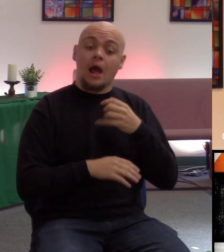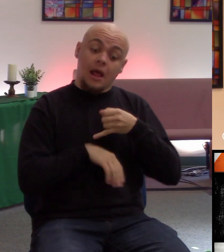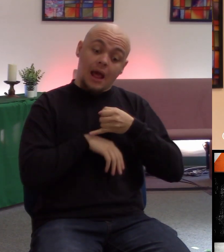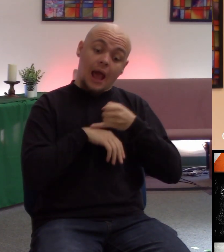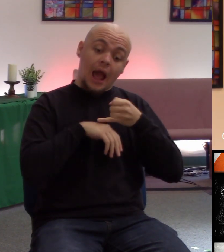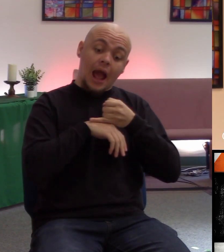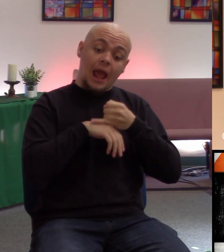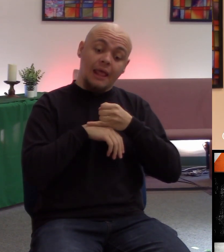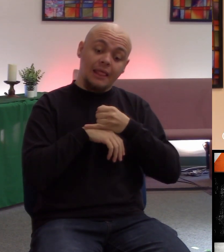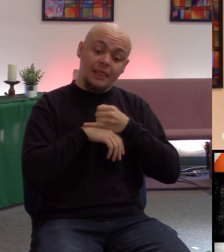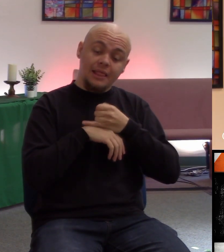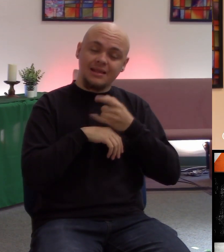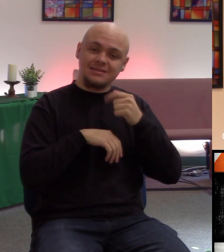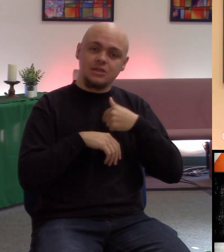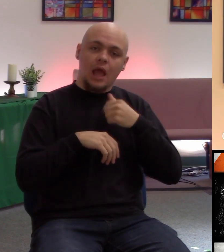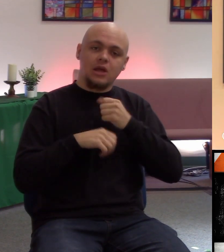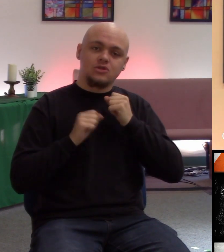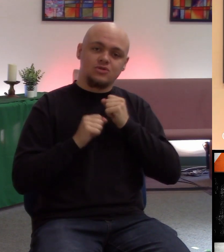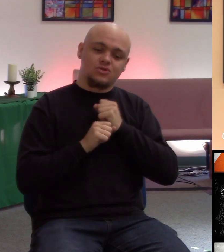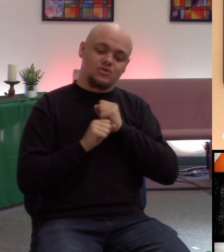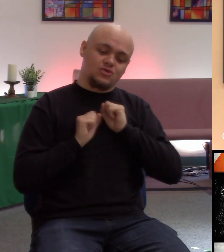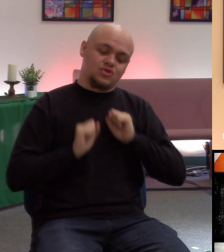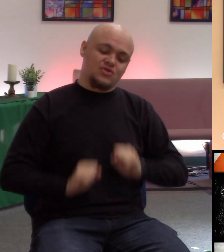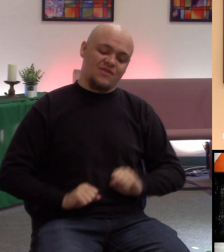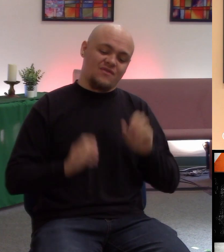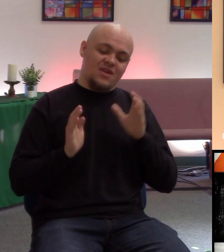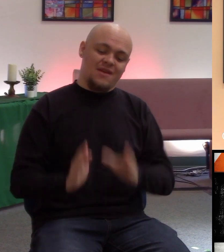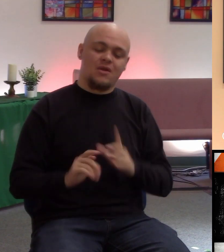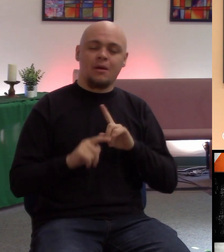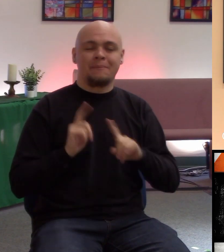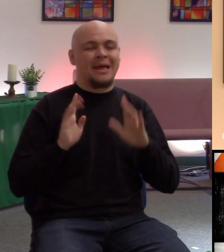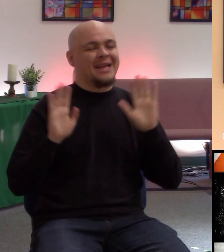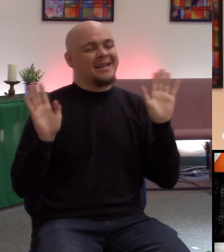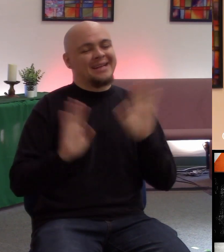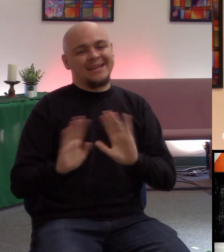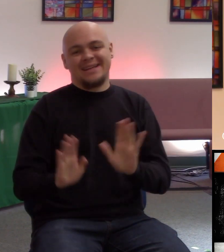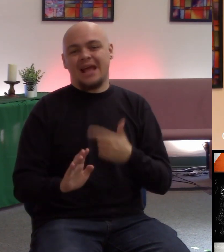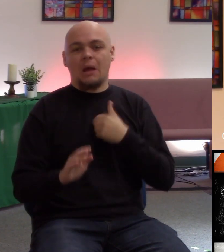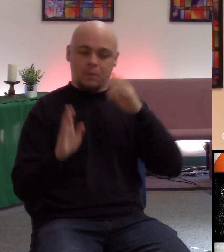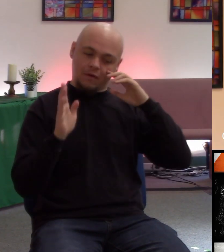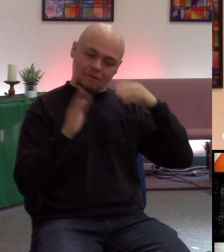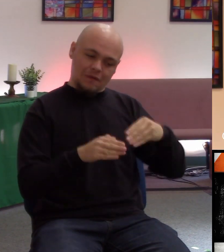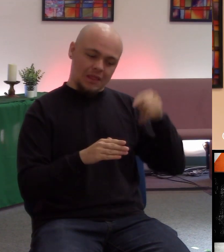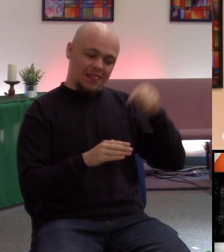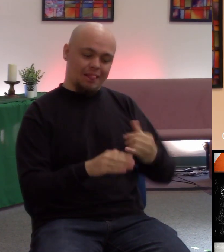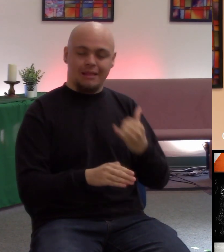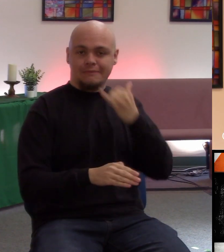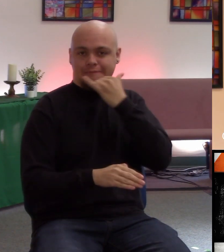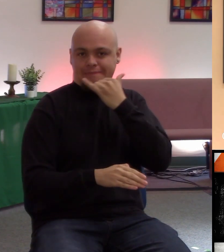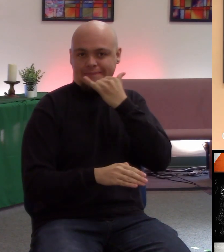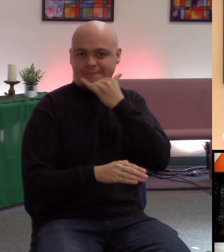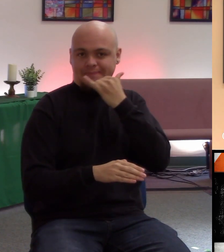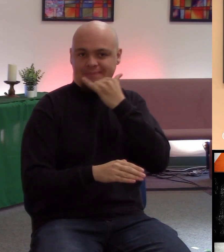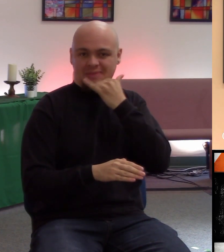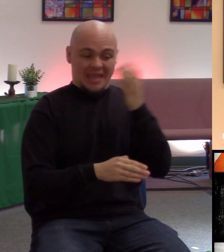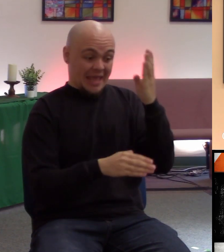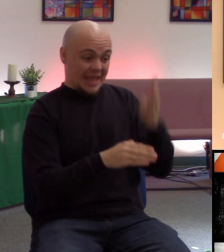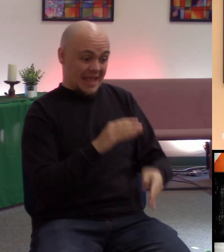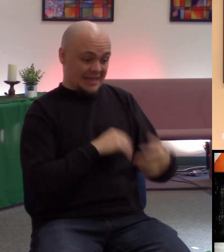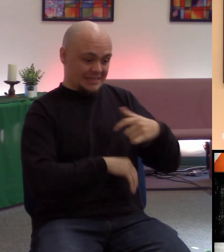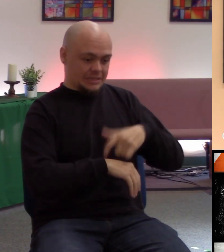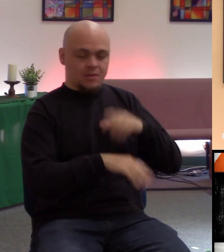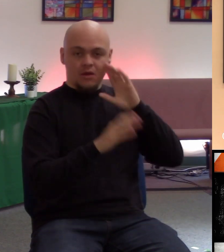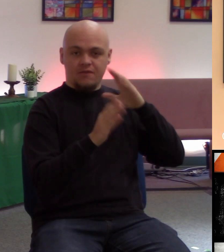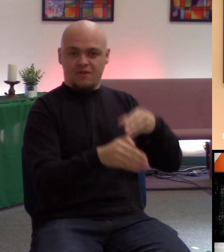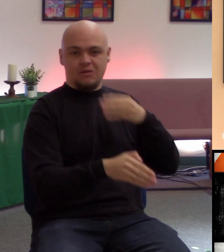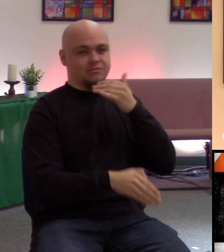I'm a survivor of the end time, right? But I think I think we're focused on the wrong thing when we're focusing too much on